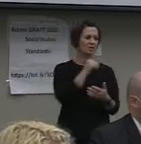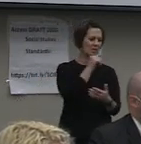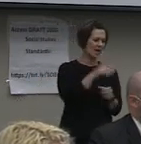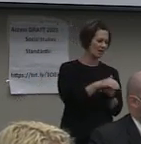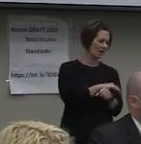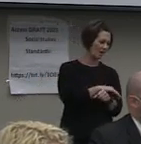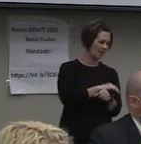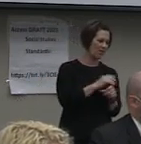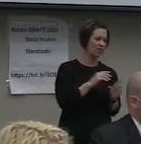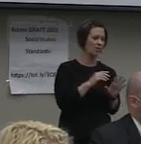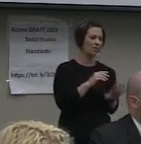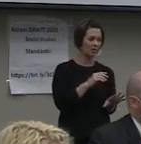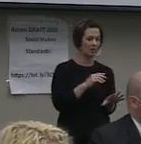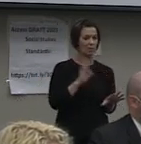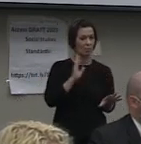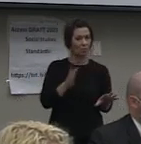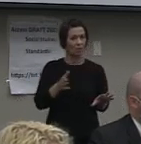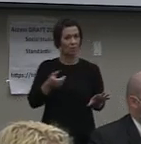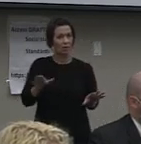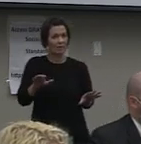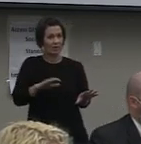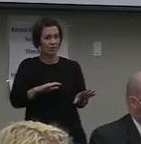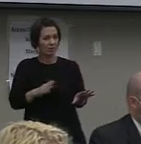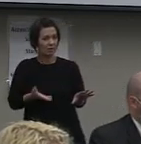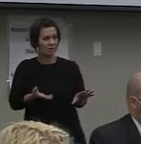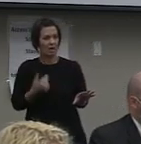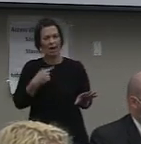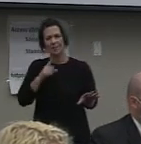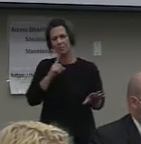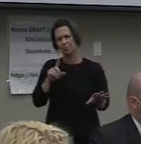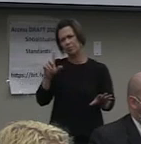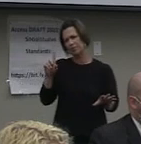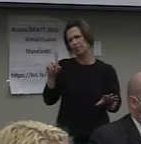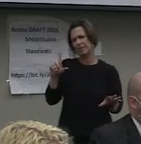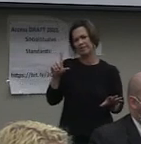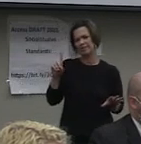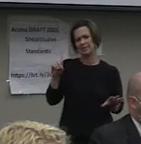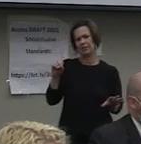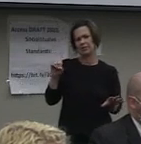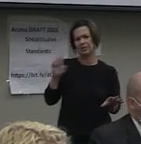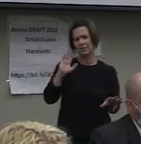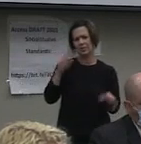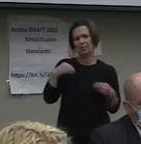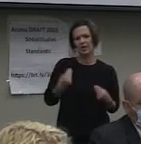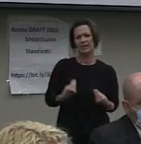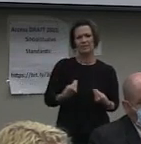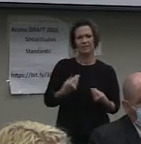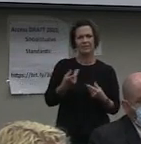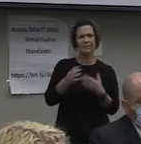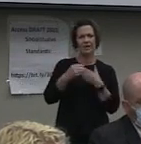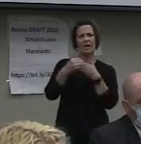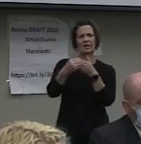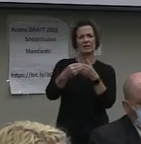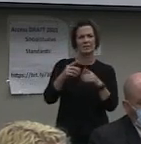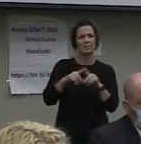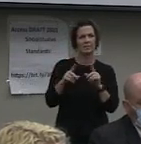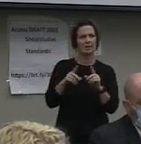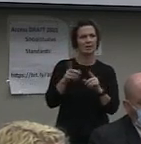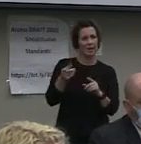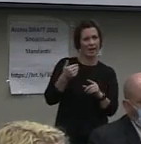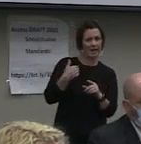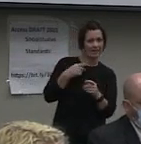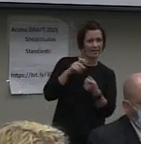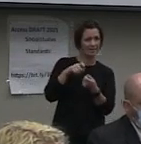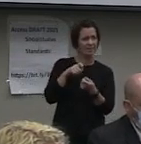to the next. Is that going to be a decision? I'm sure the DOE is going to give guidance on that to the district, but is that going to be a district decision on how they do that